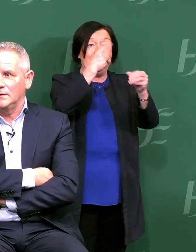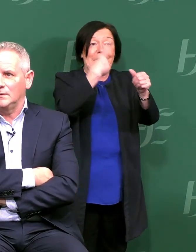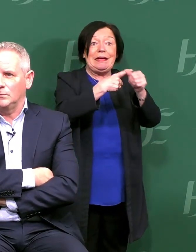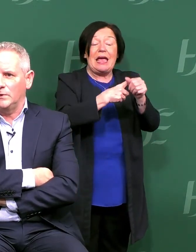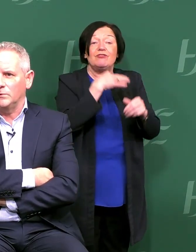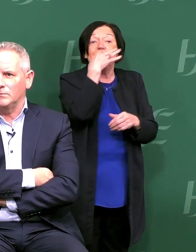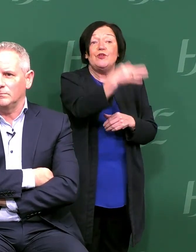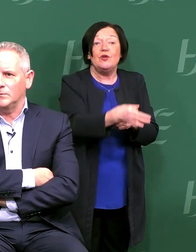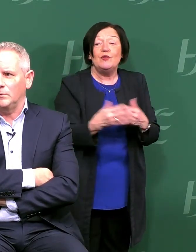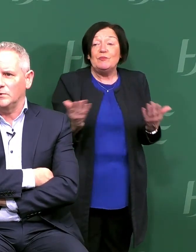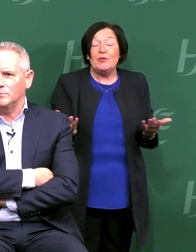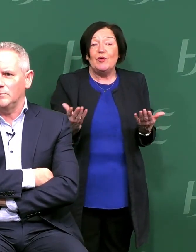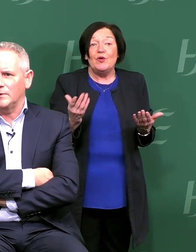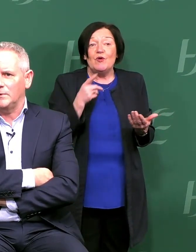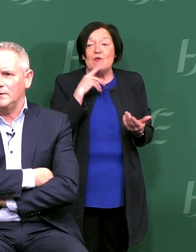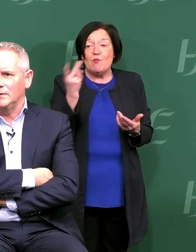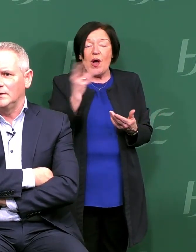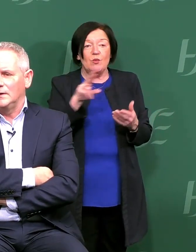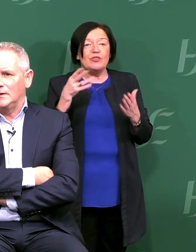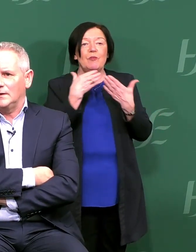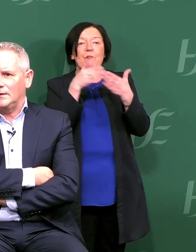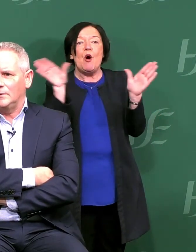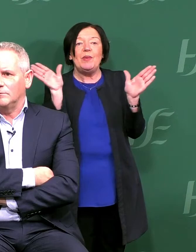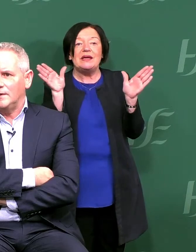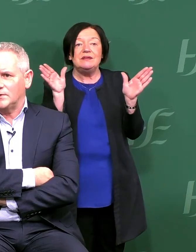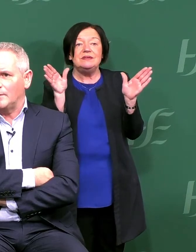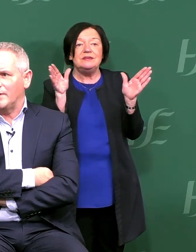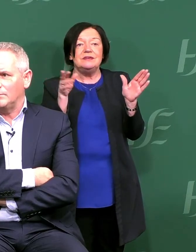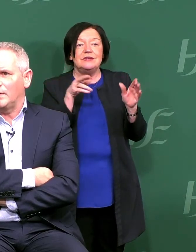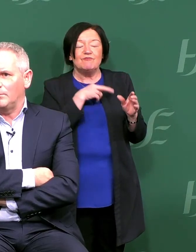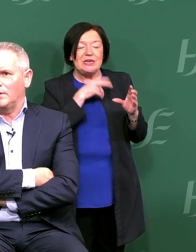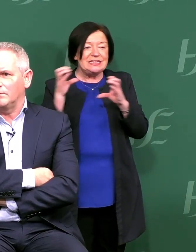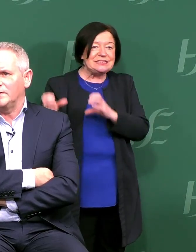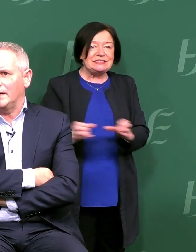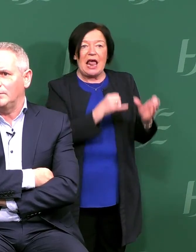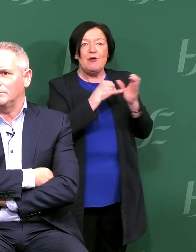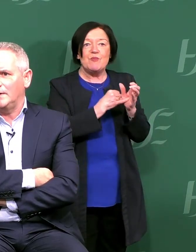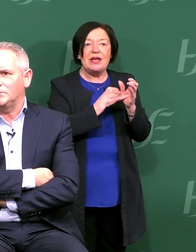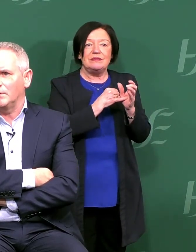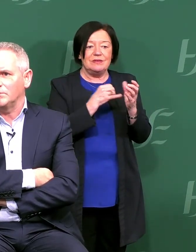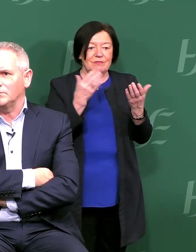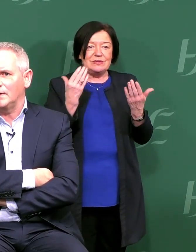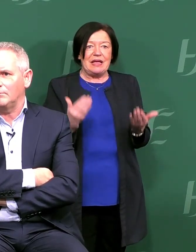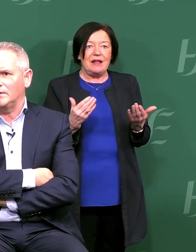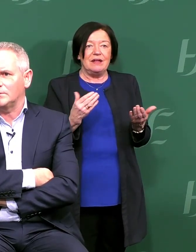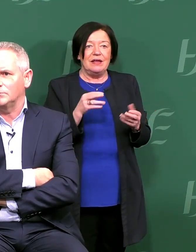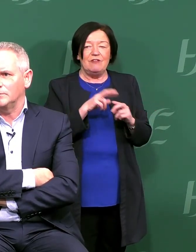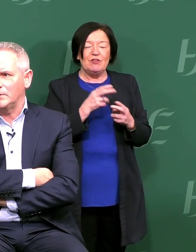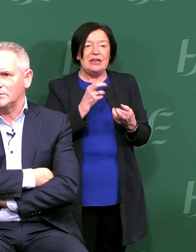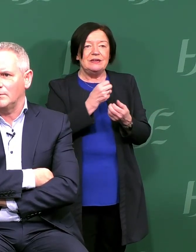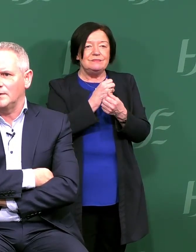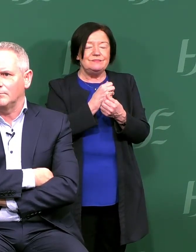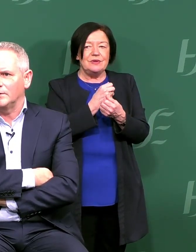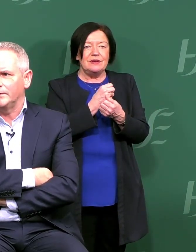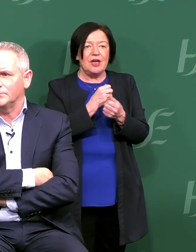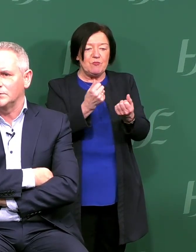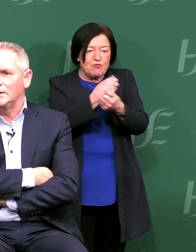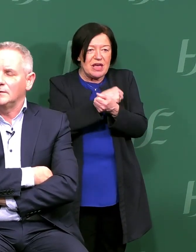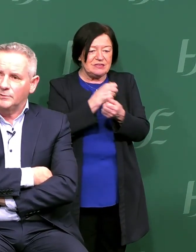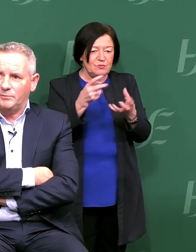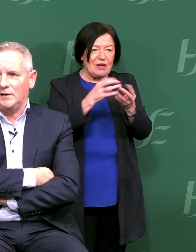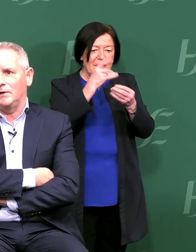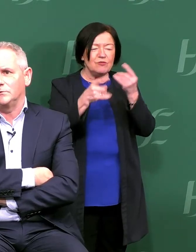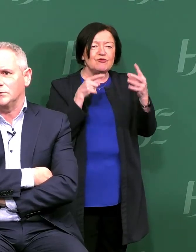But why wouldn't the public be, you know, really celebrating where we are right now and really cherishing everything that's good about how we live our